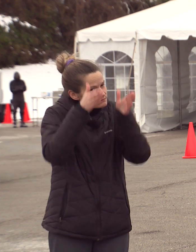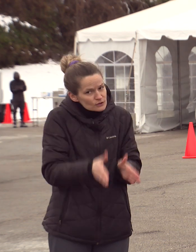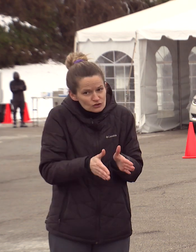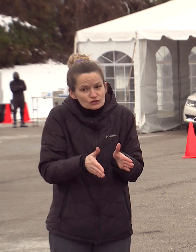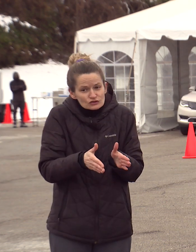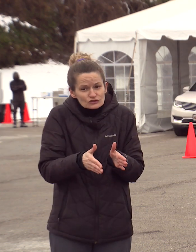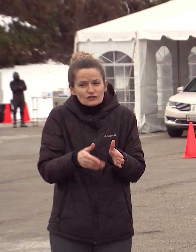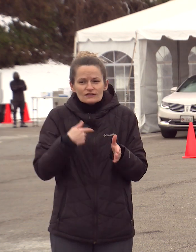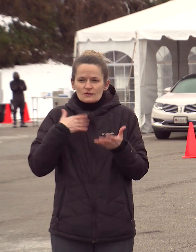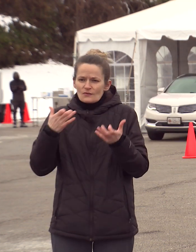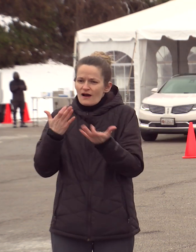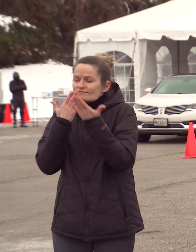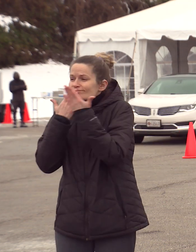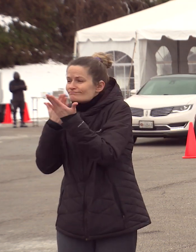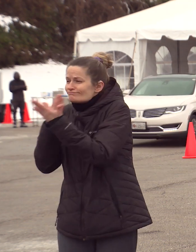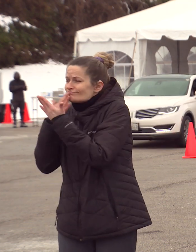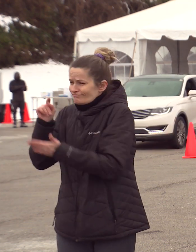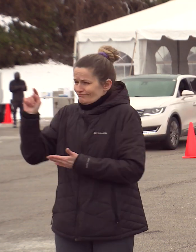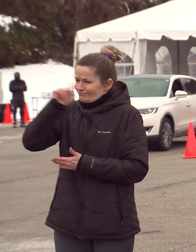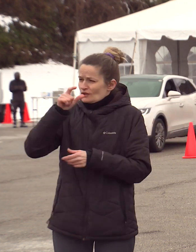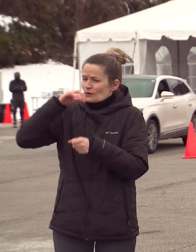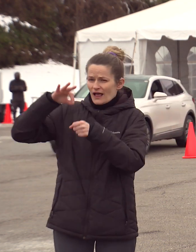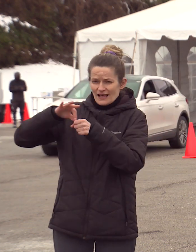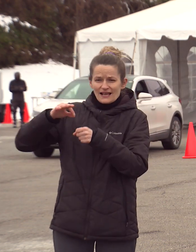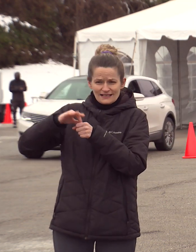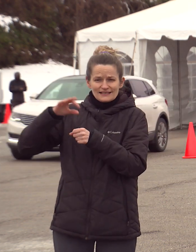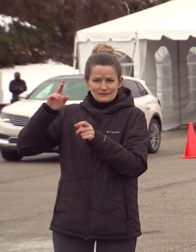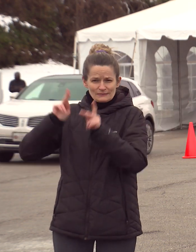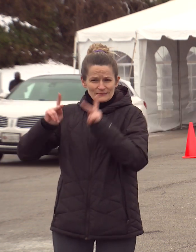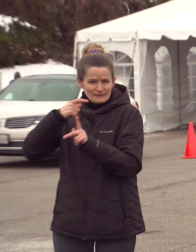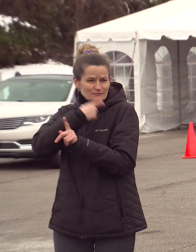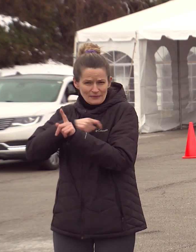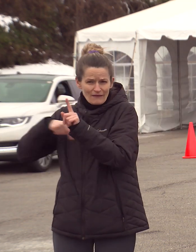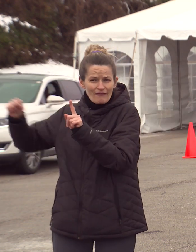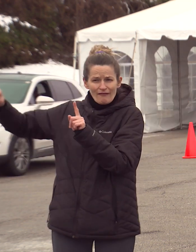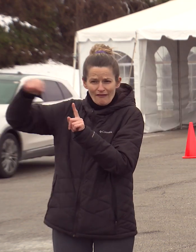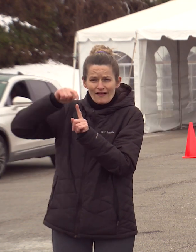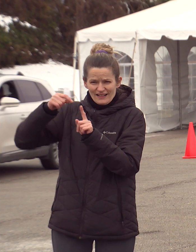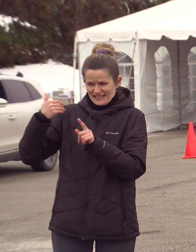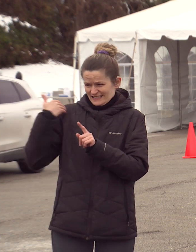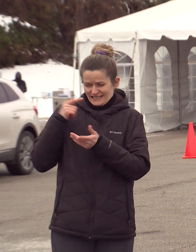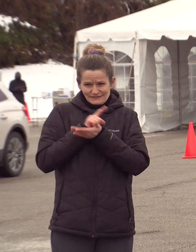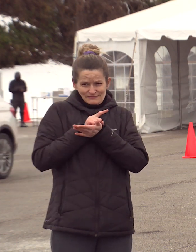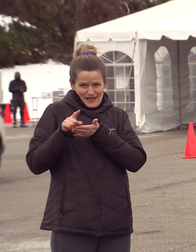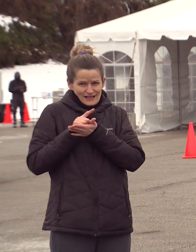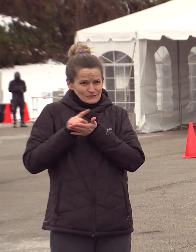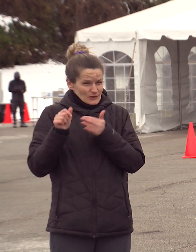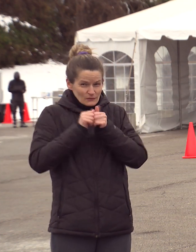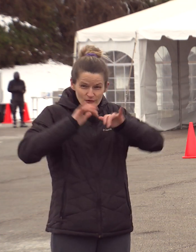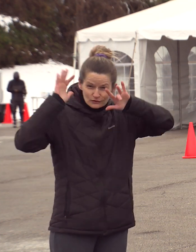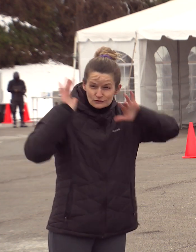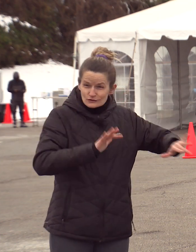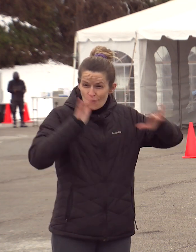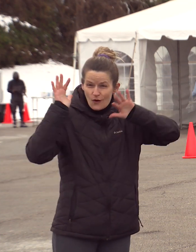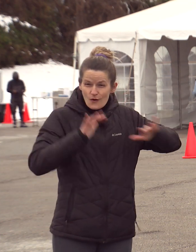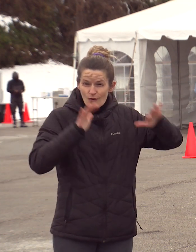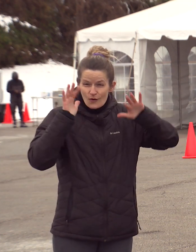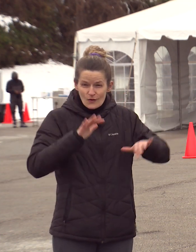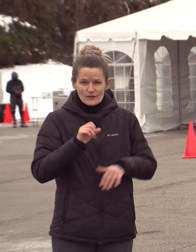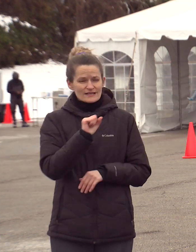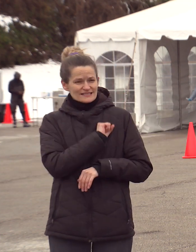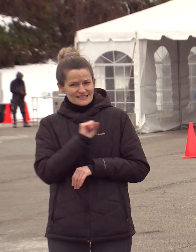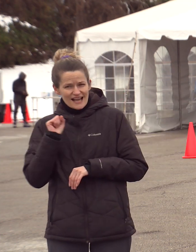for recognizing this need earlier this week when I was dealing with the snowstorm. Senate President Bill Ferguson,